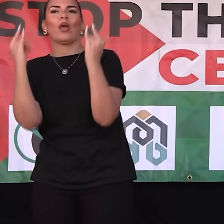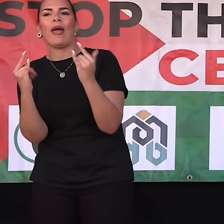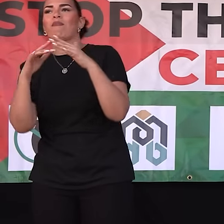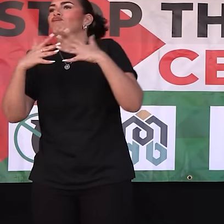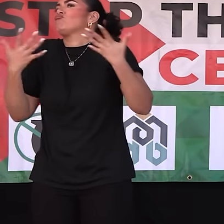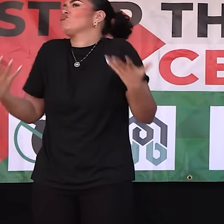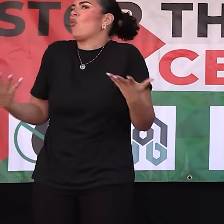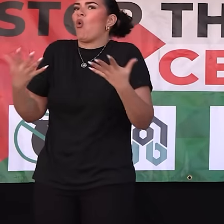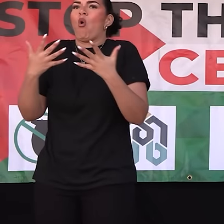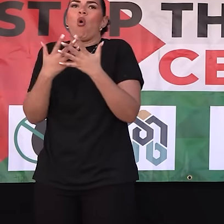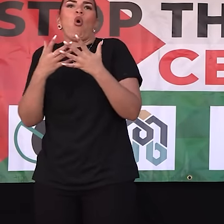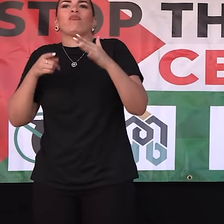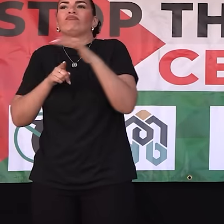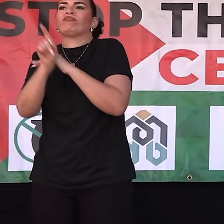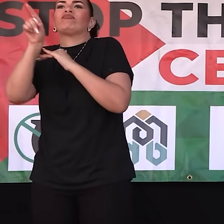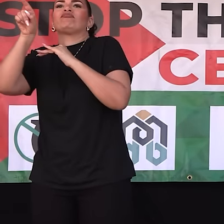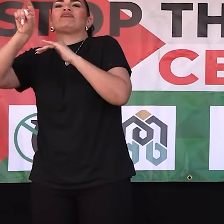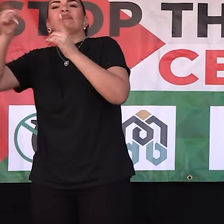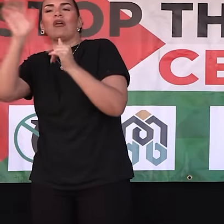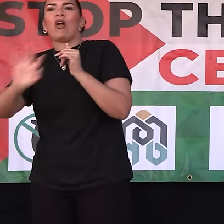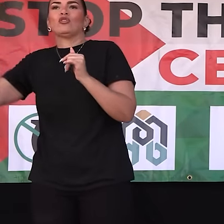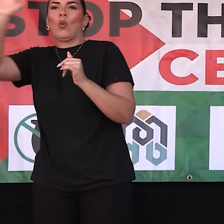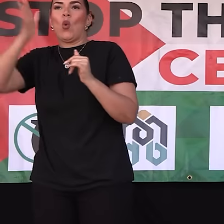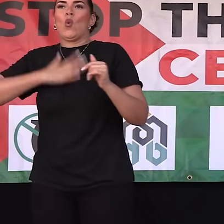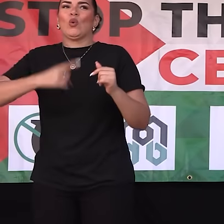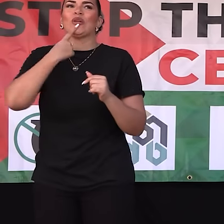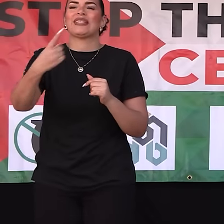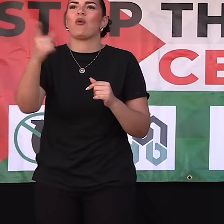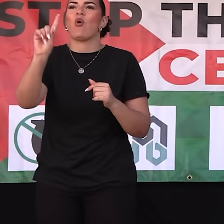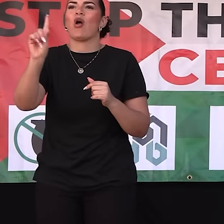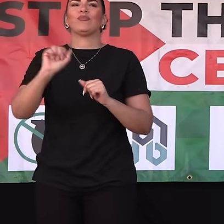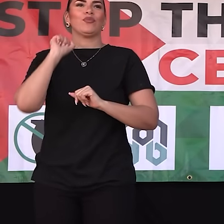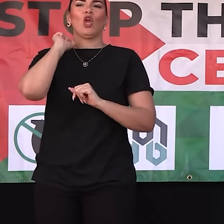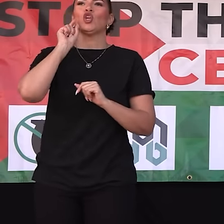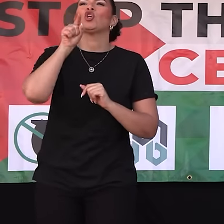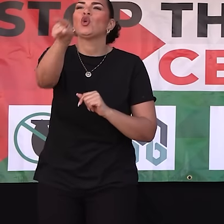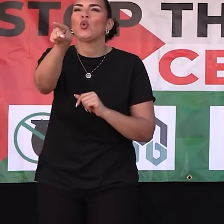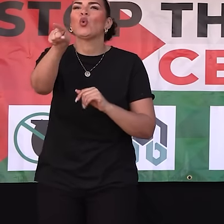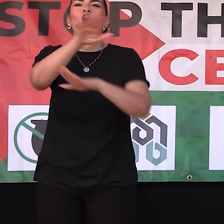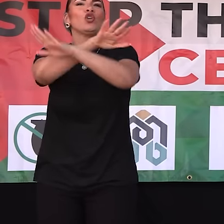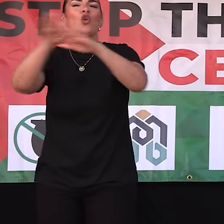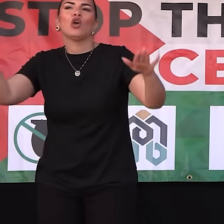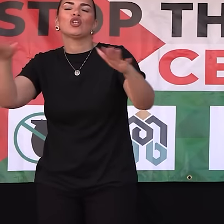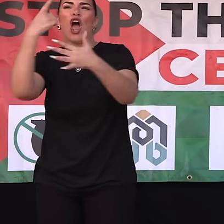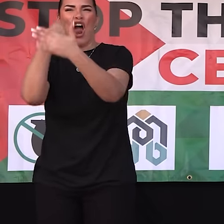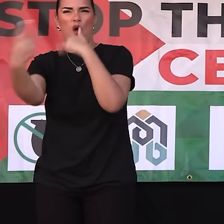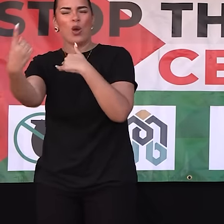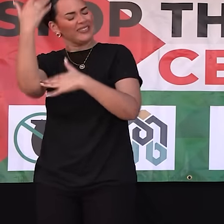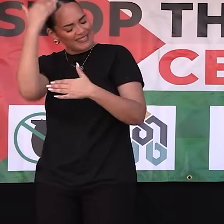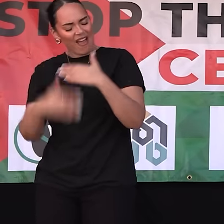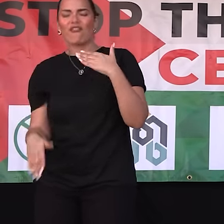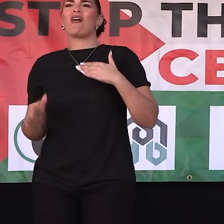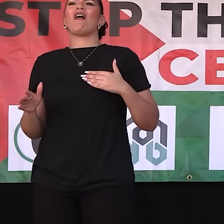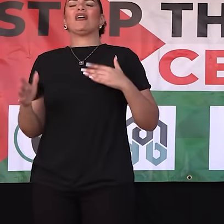part of the diaspora. Quite simply, let's say this to them. You are not alone and never will